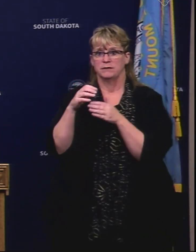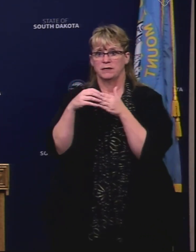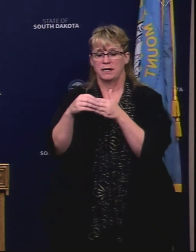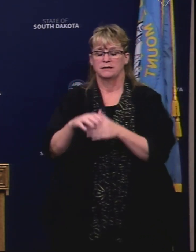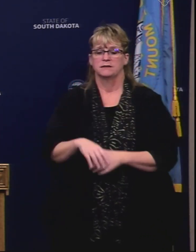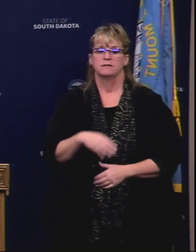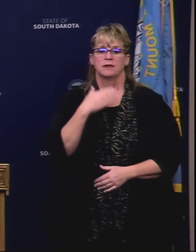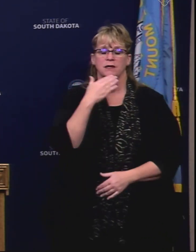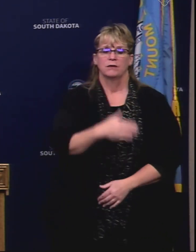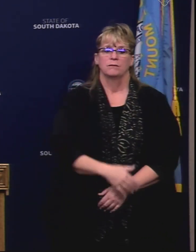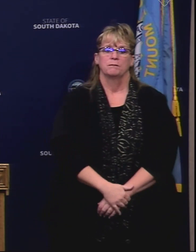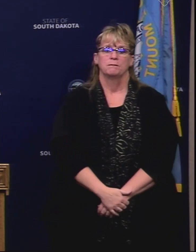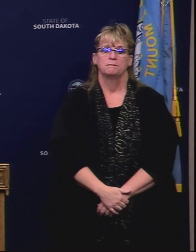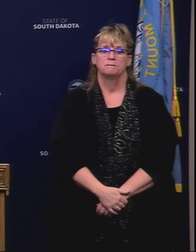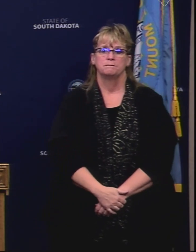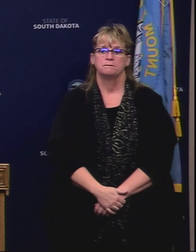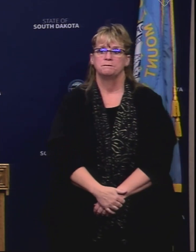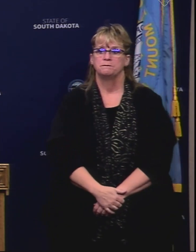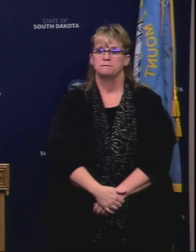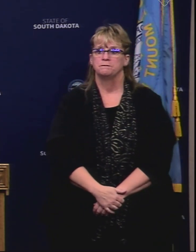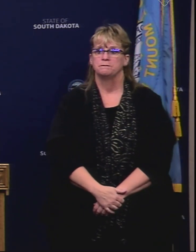you. You bet.